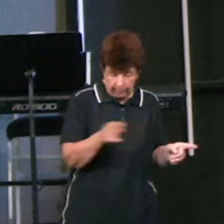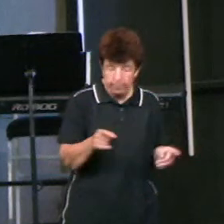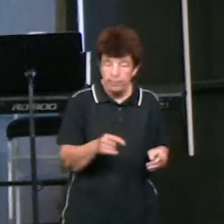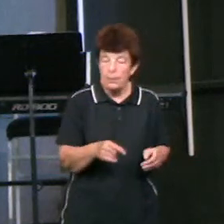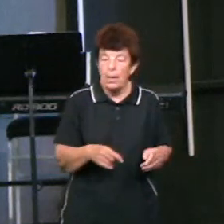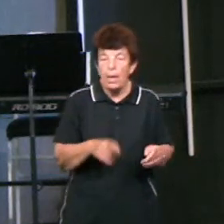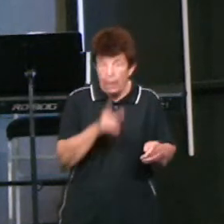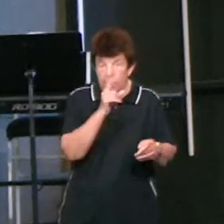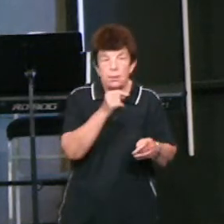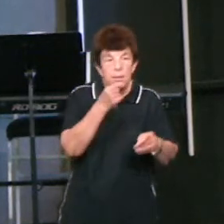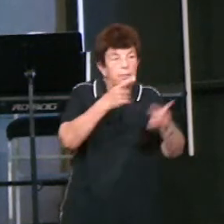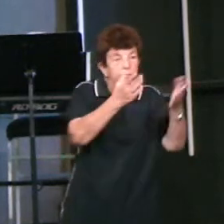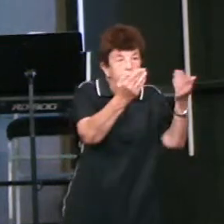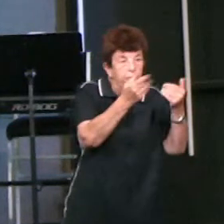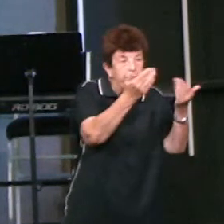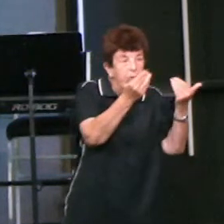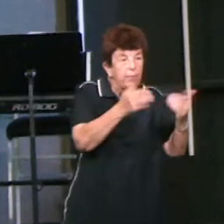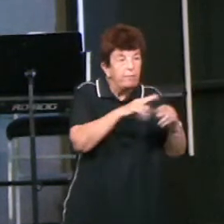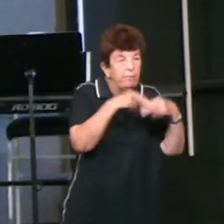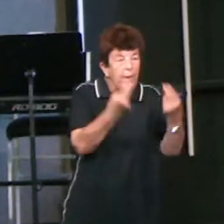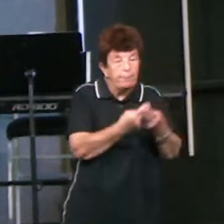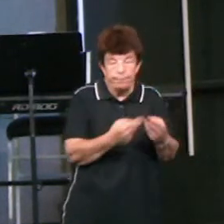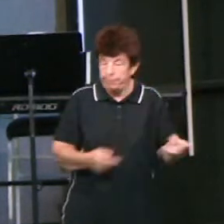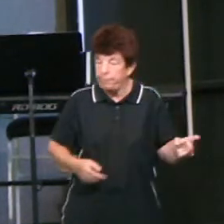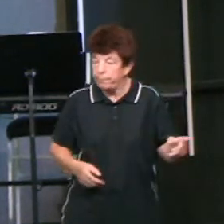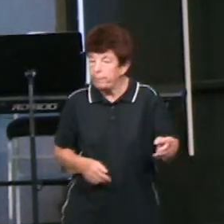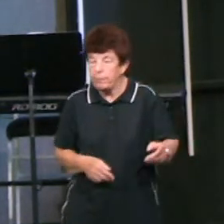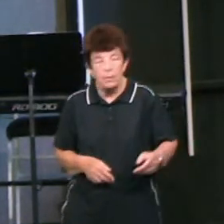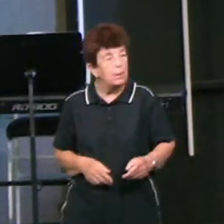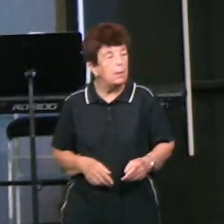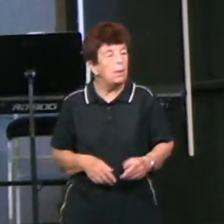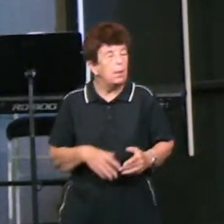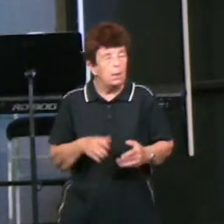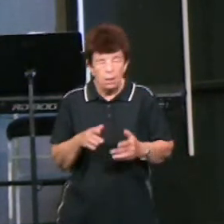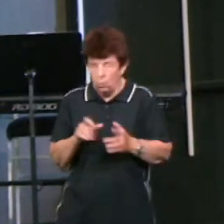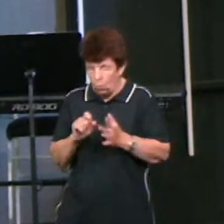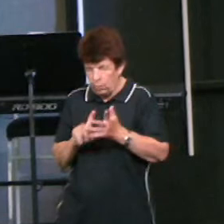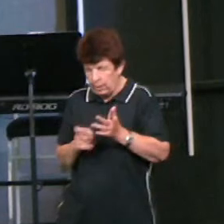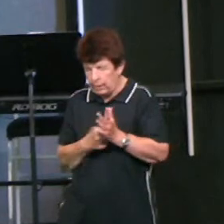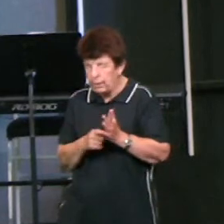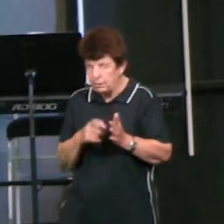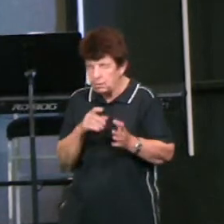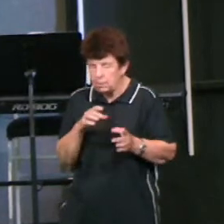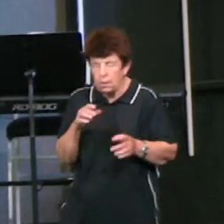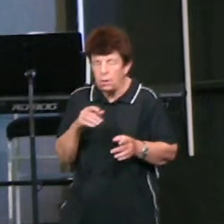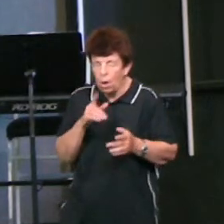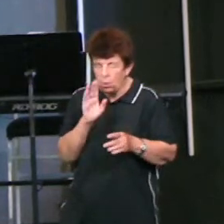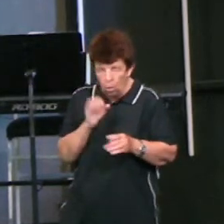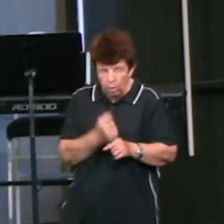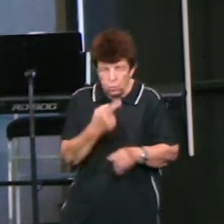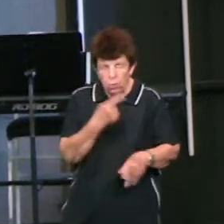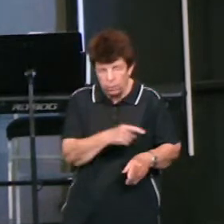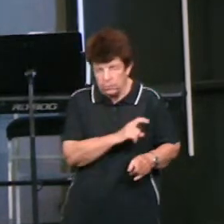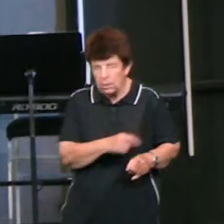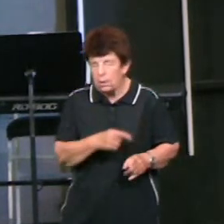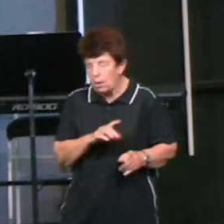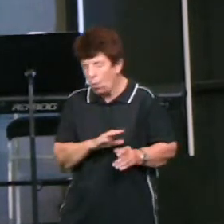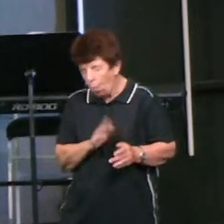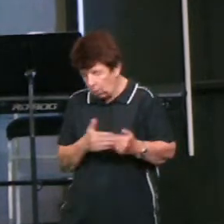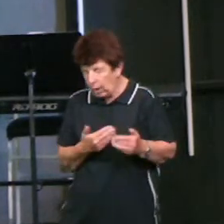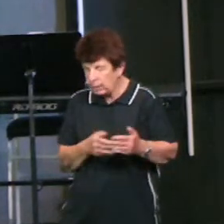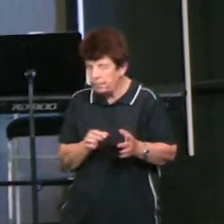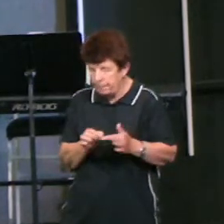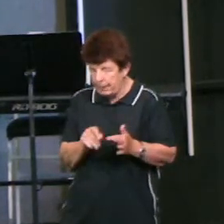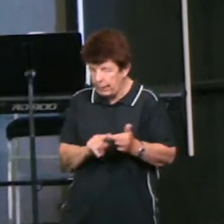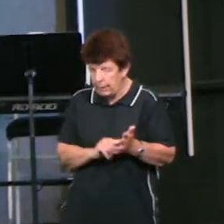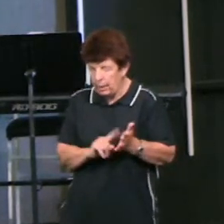his relatives and close friends. See, Cornelius, who had been led by the Spirit to go and get Peter, had then